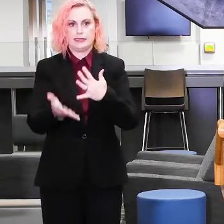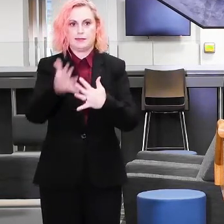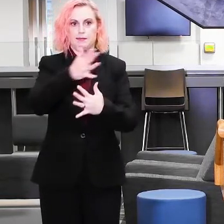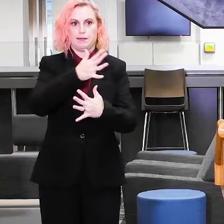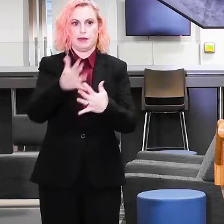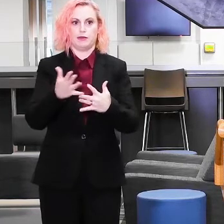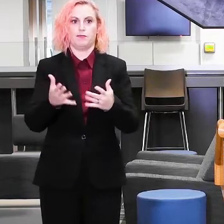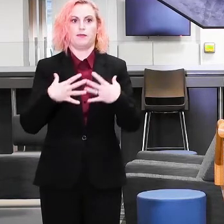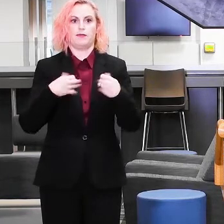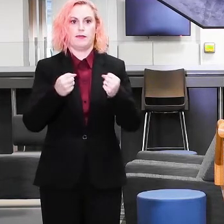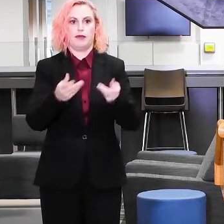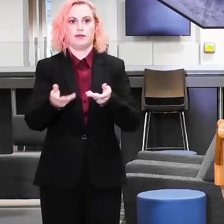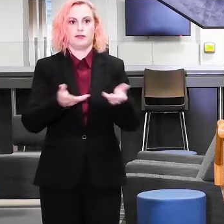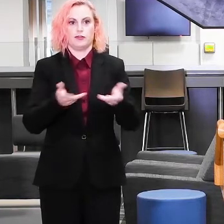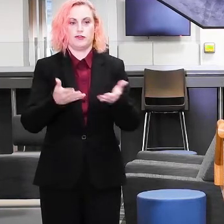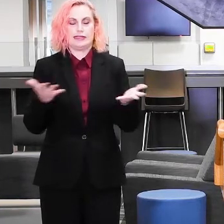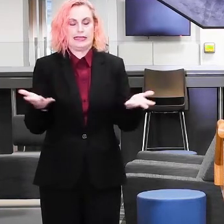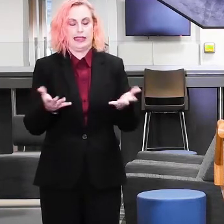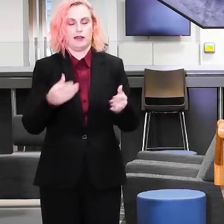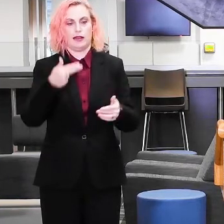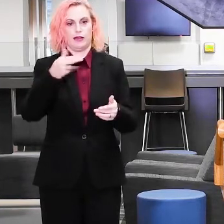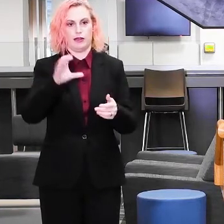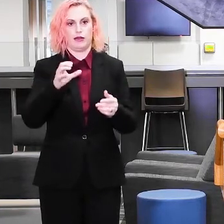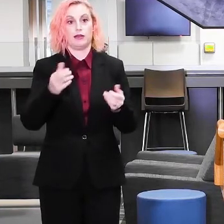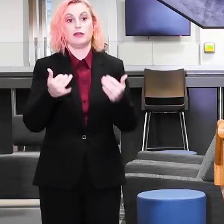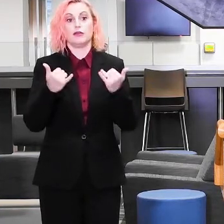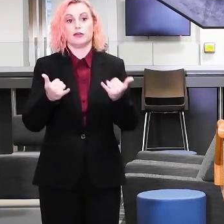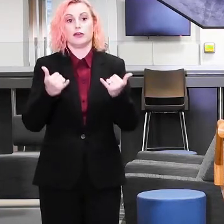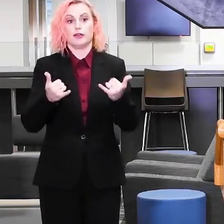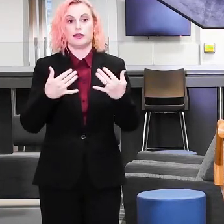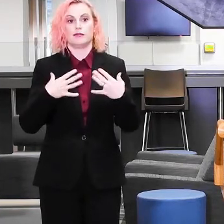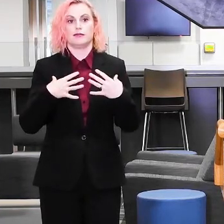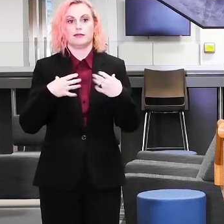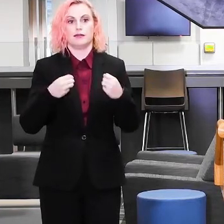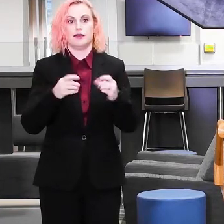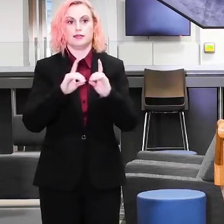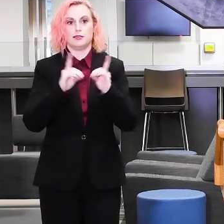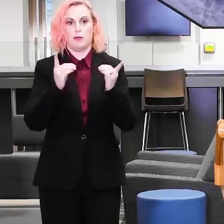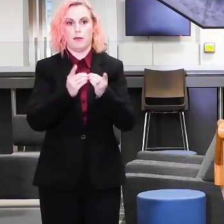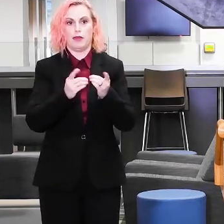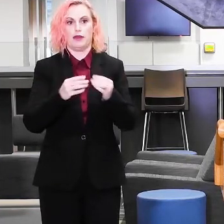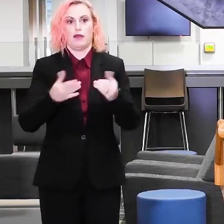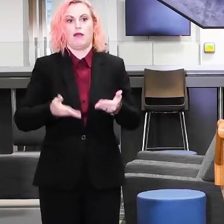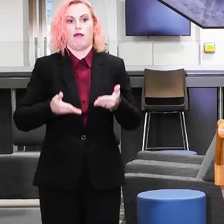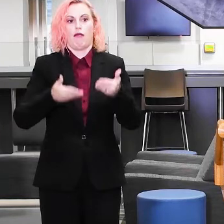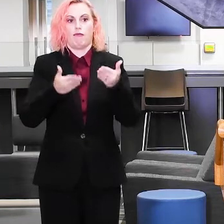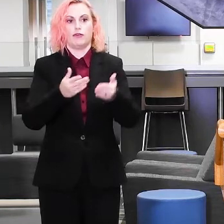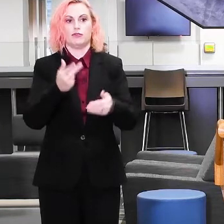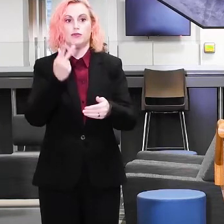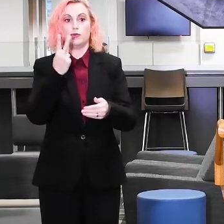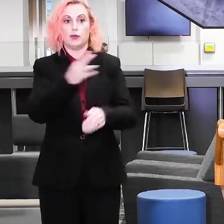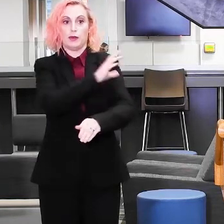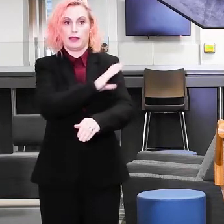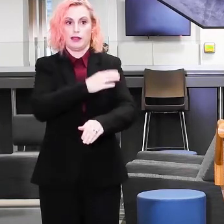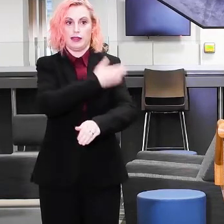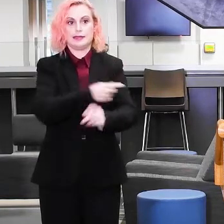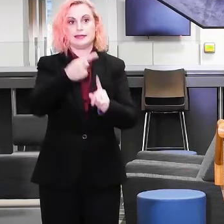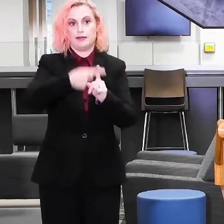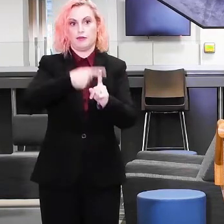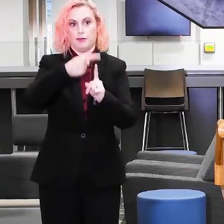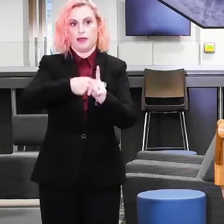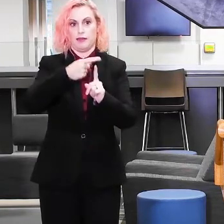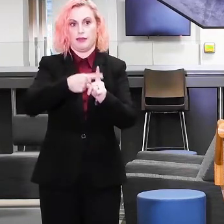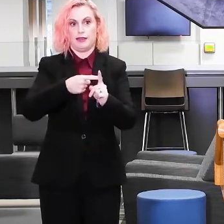County. Currently, our health department serves only 2 clinics a month, and demand is